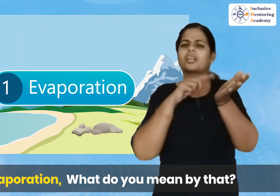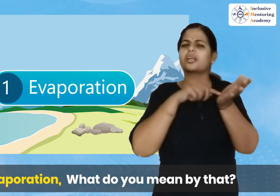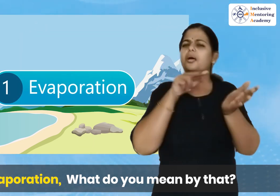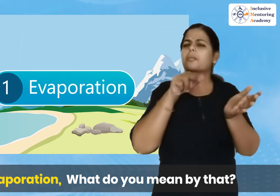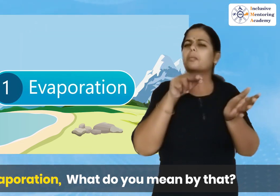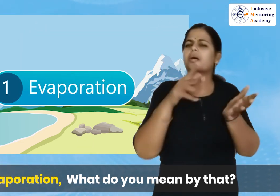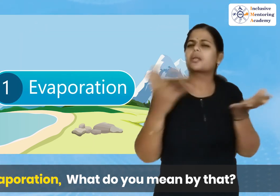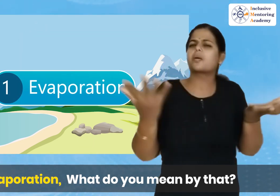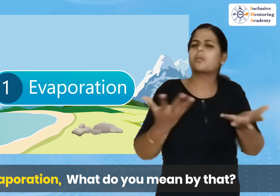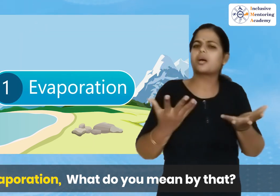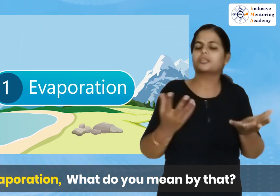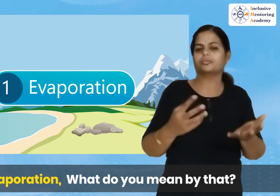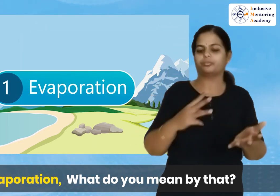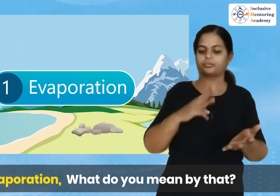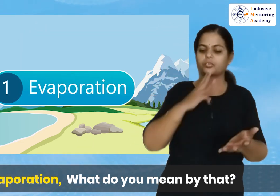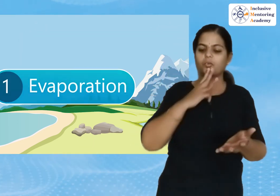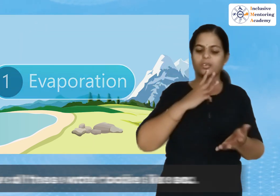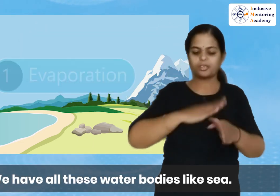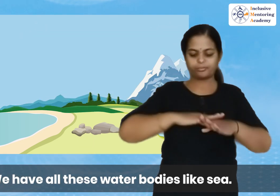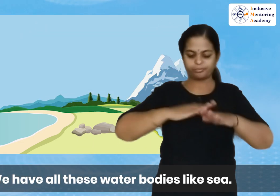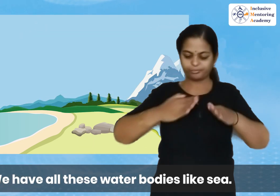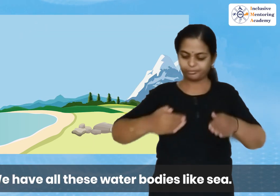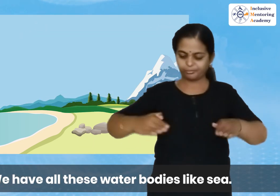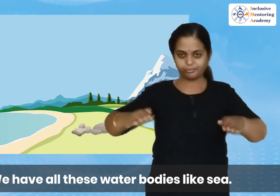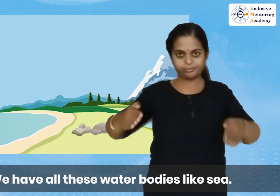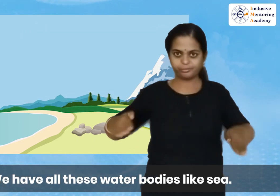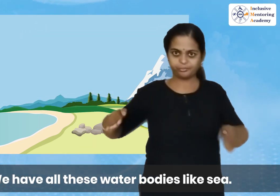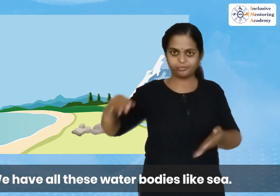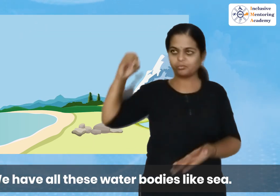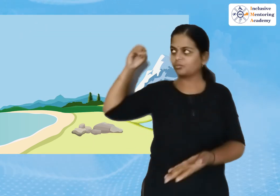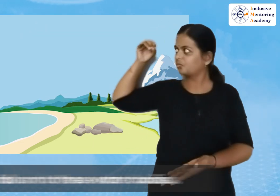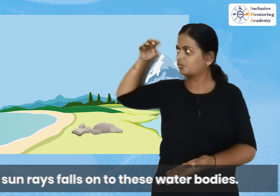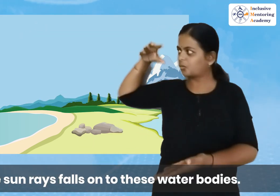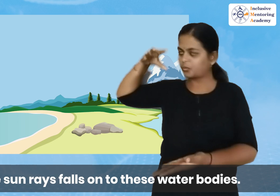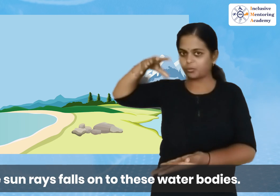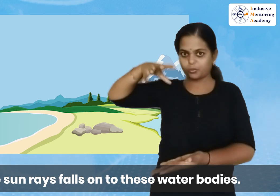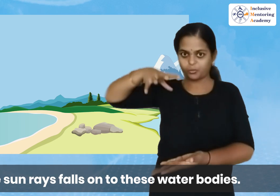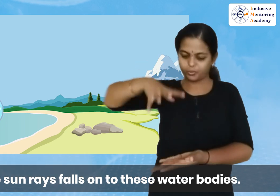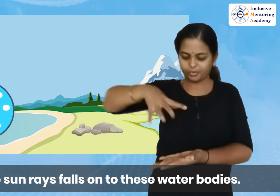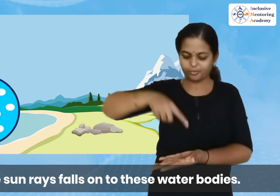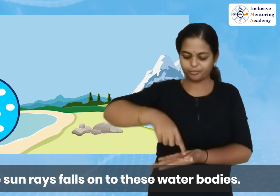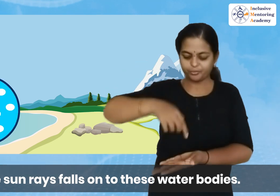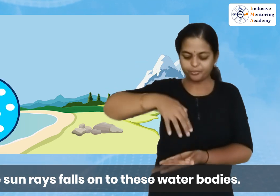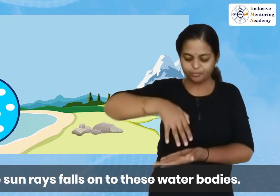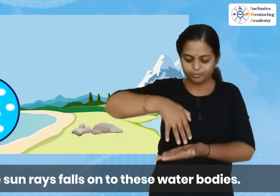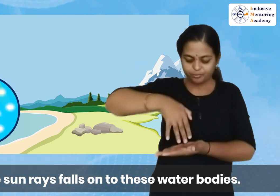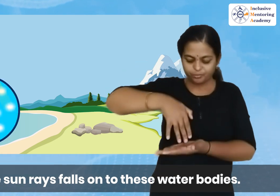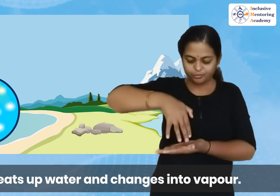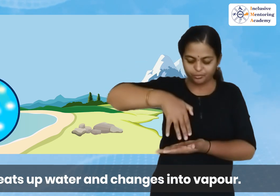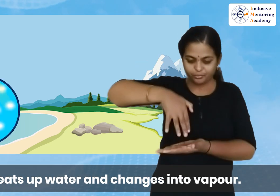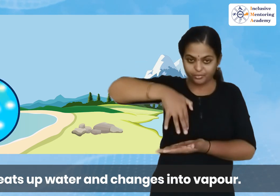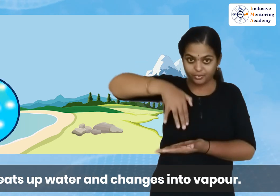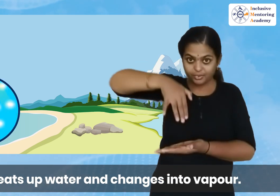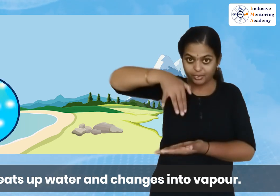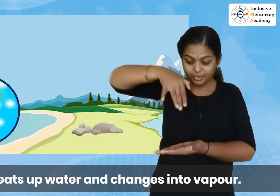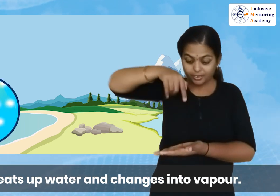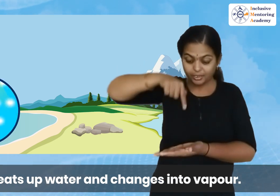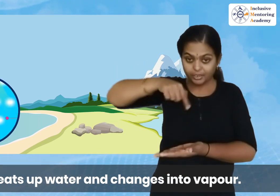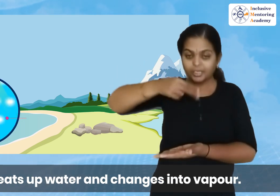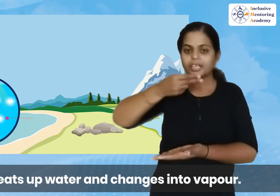What do you mean by that? We have all these water bodies like sea. The sun rays falls onto these water bodies. It